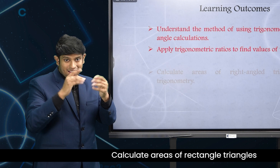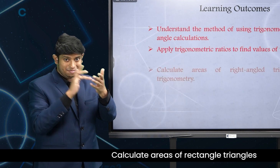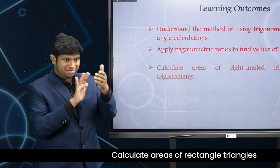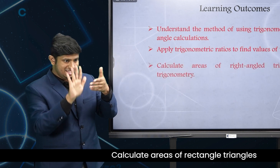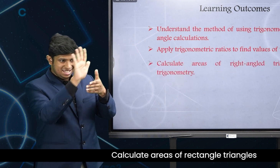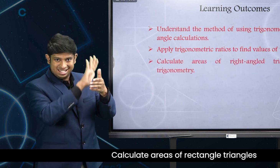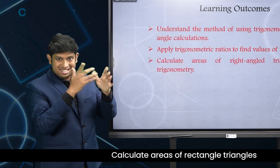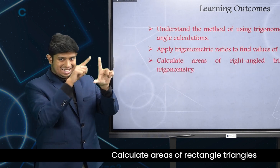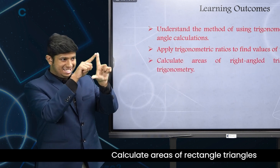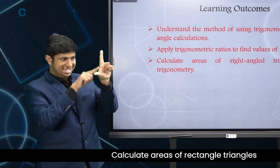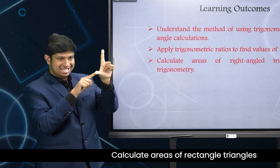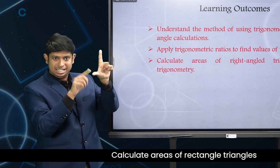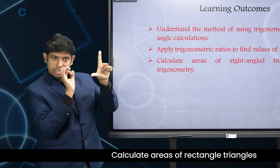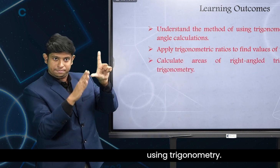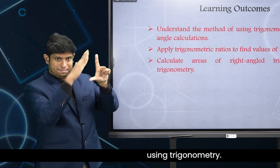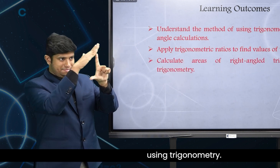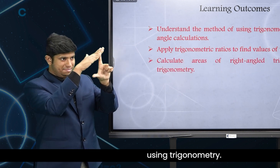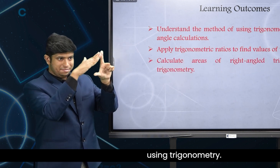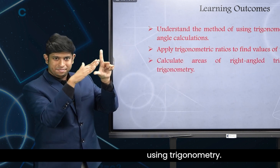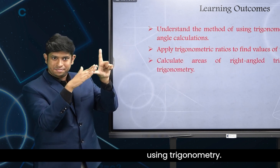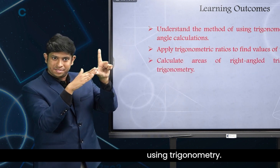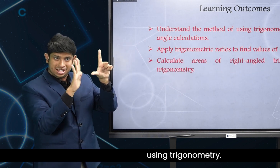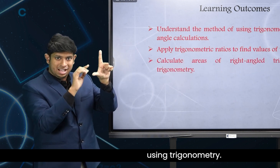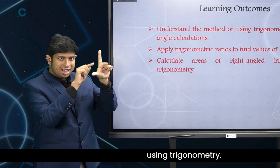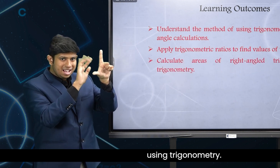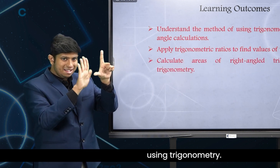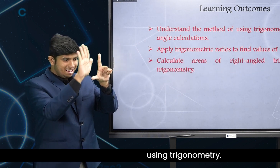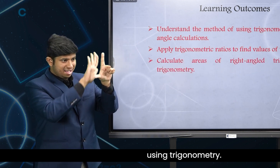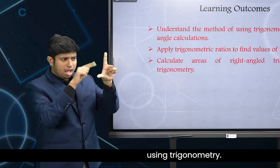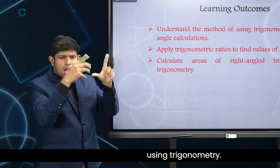calculate areas of right angle triangles using trigonometry,